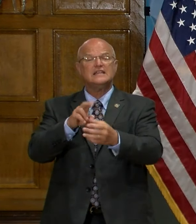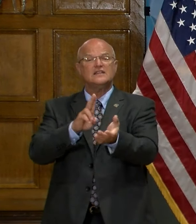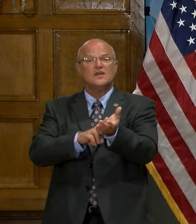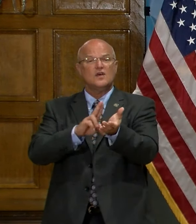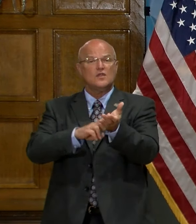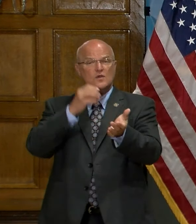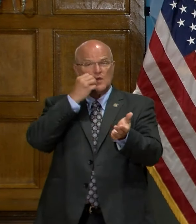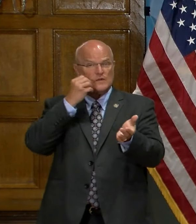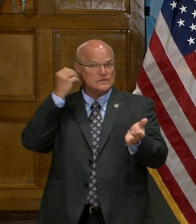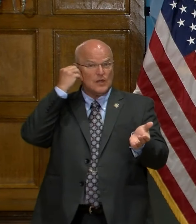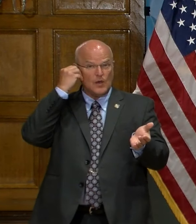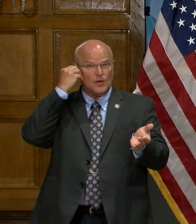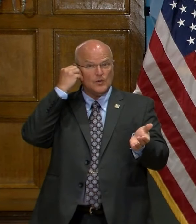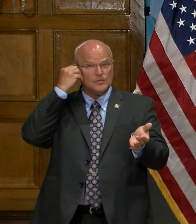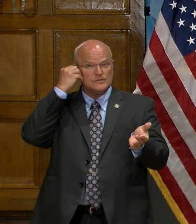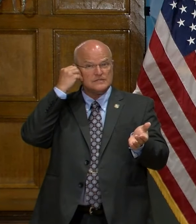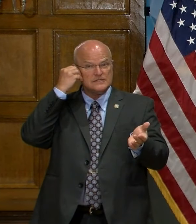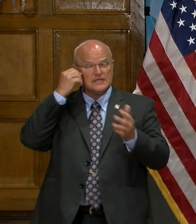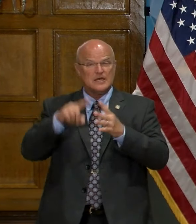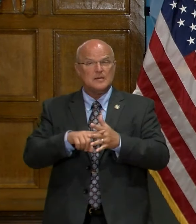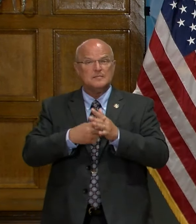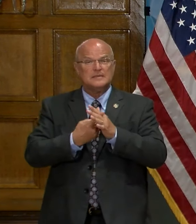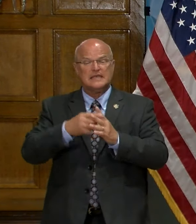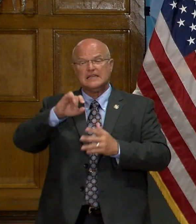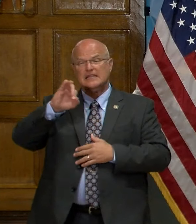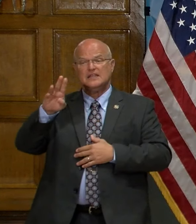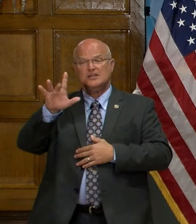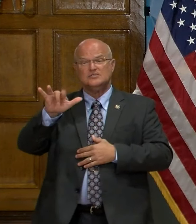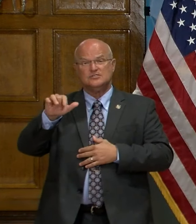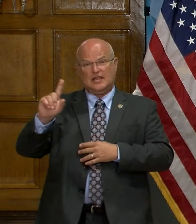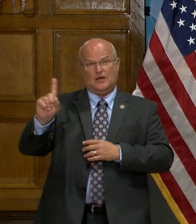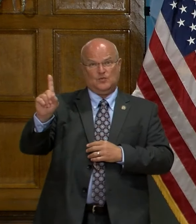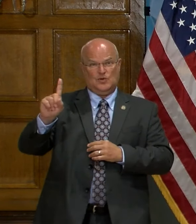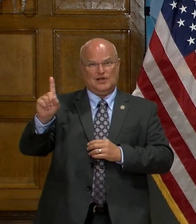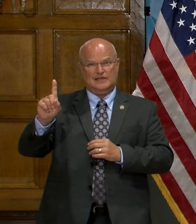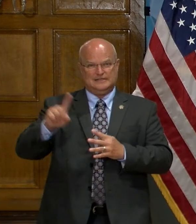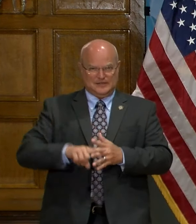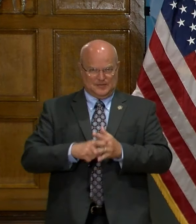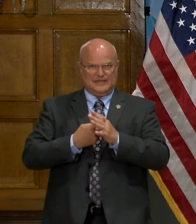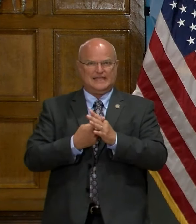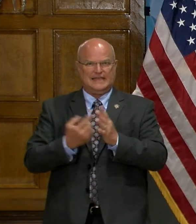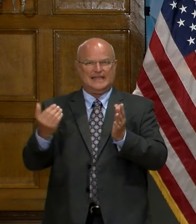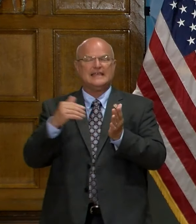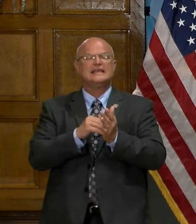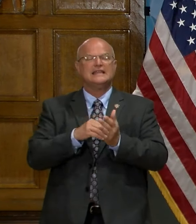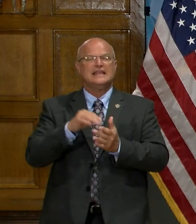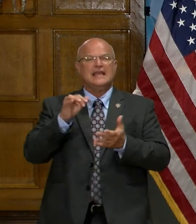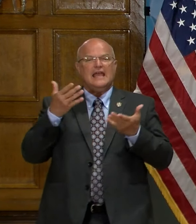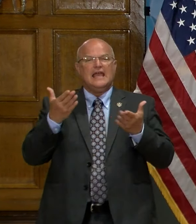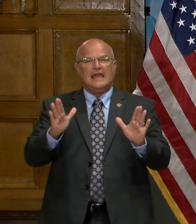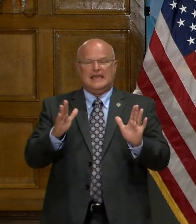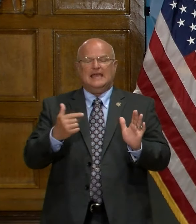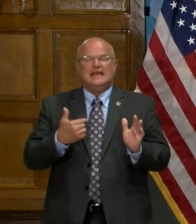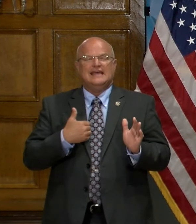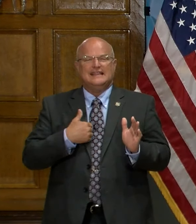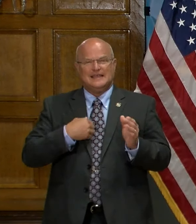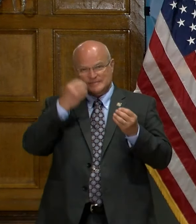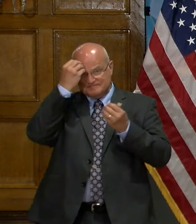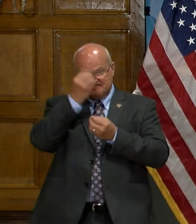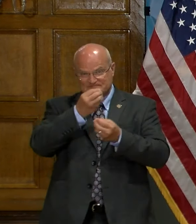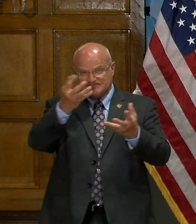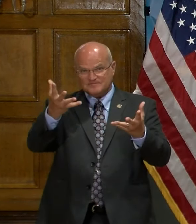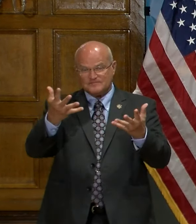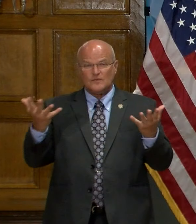long-term care facilities effective July 1 is when that will begin. And let me just tell